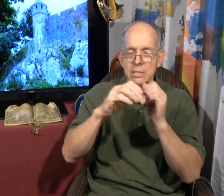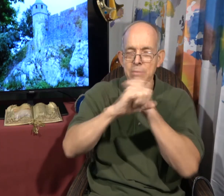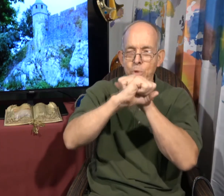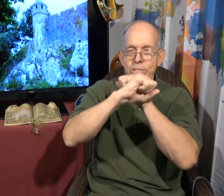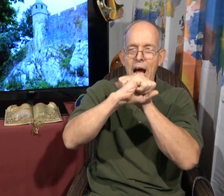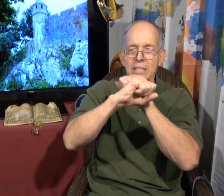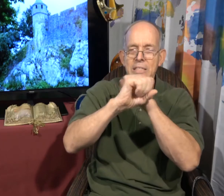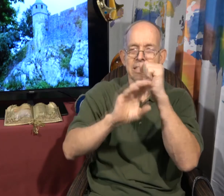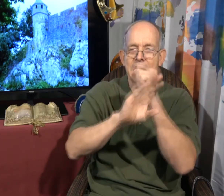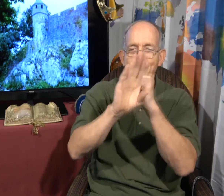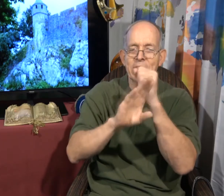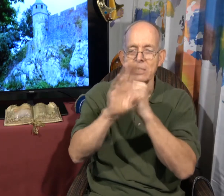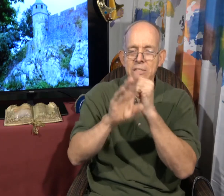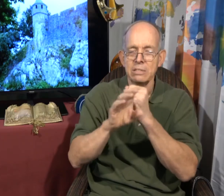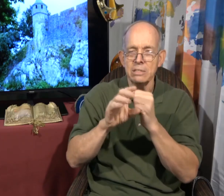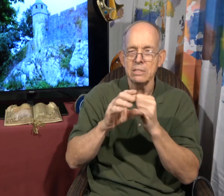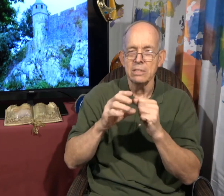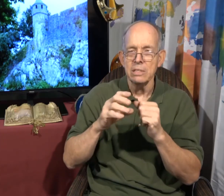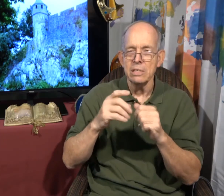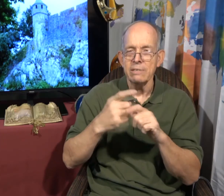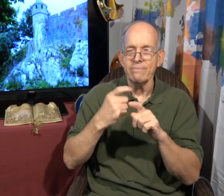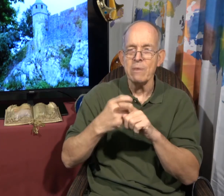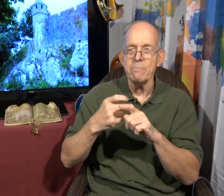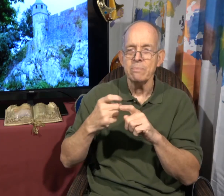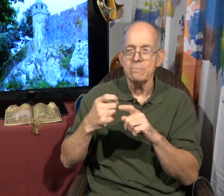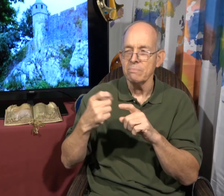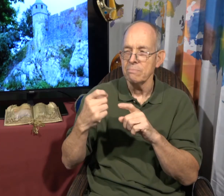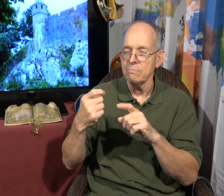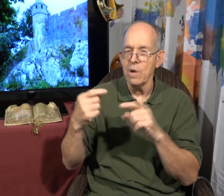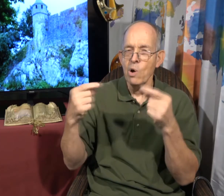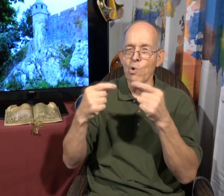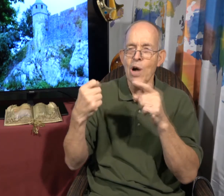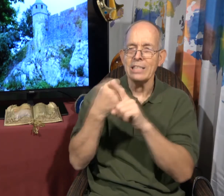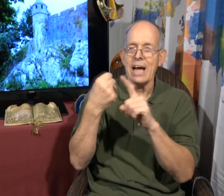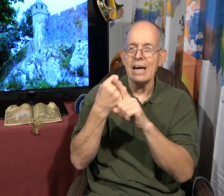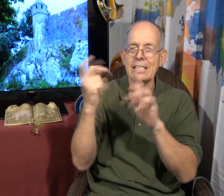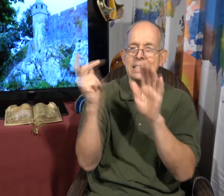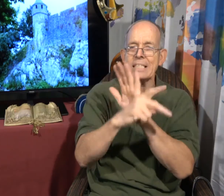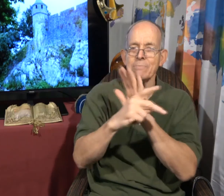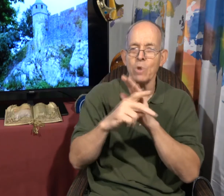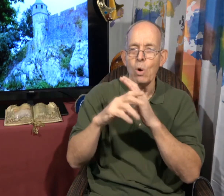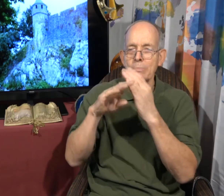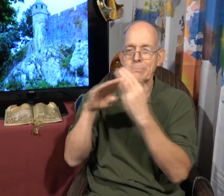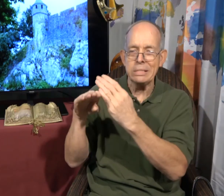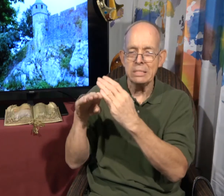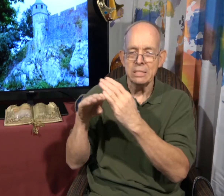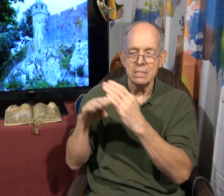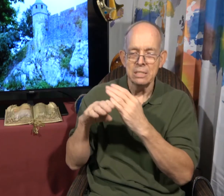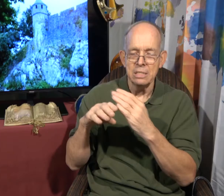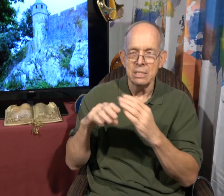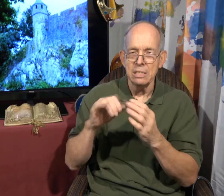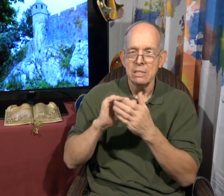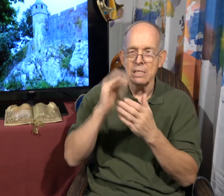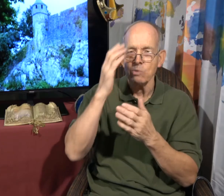women and children go atop, protect safety